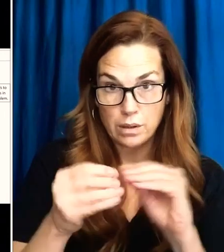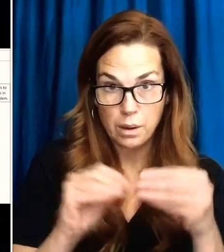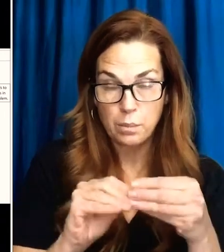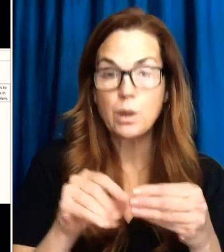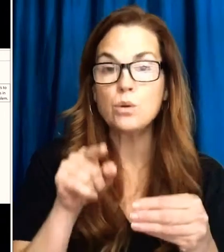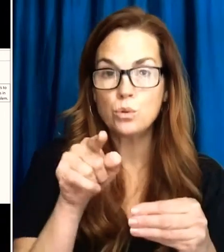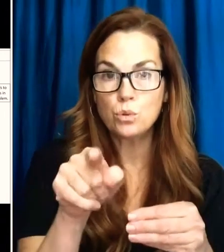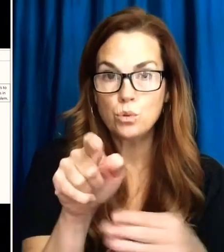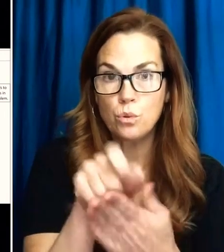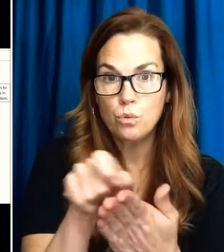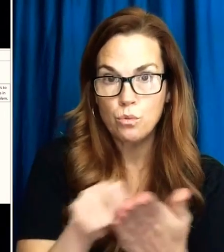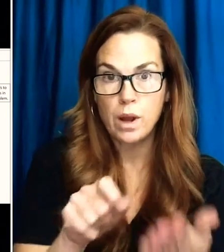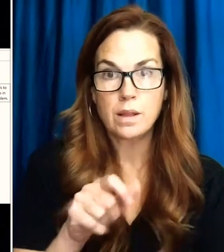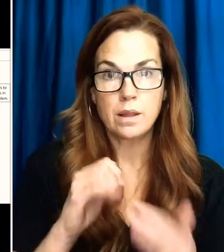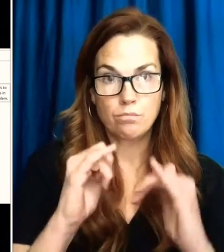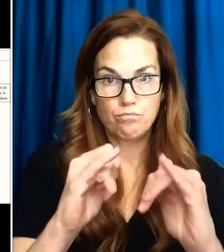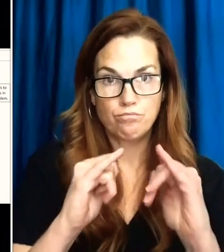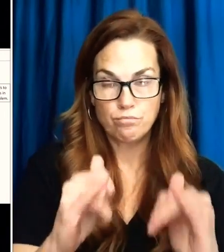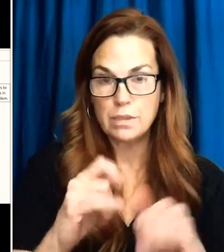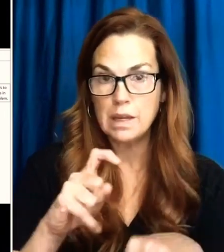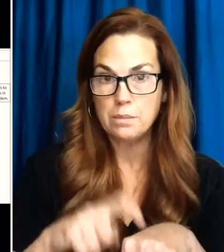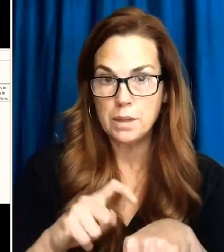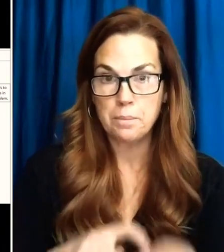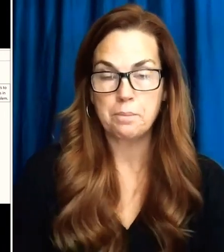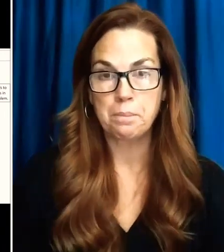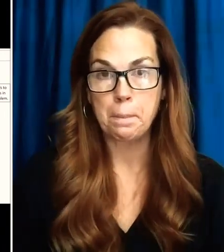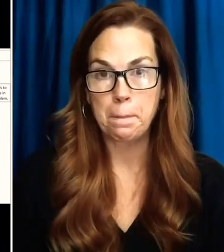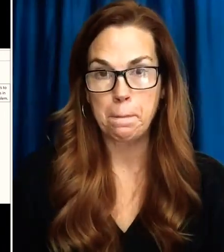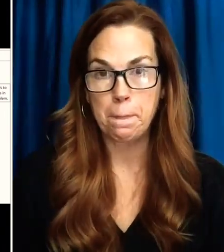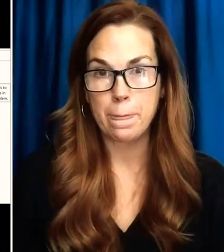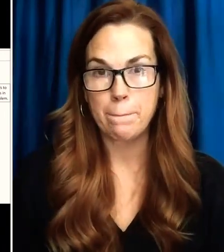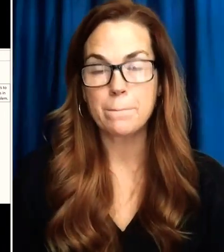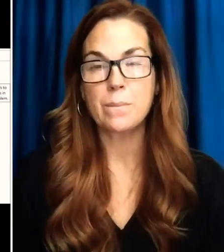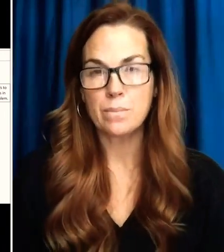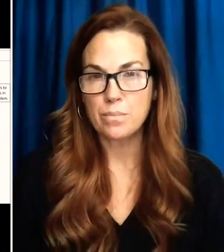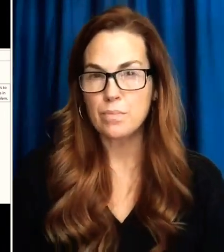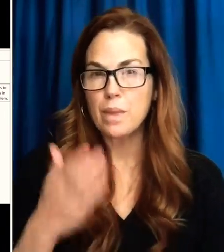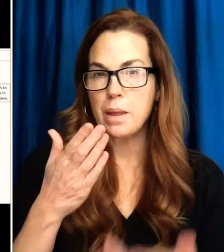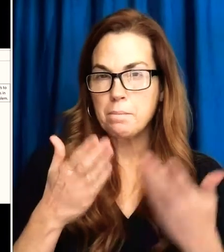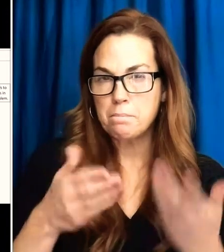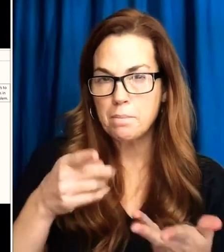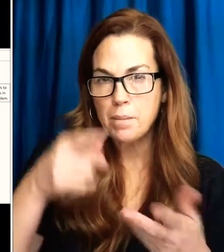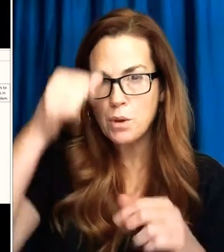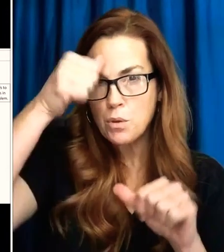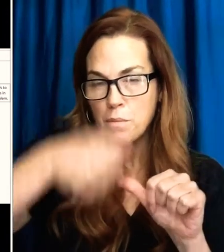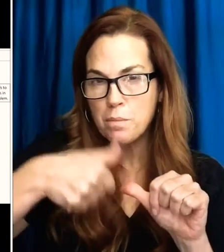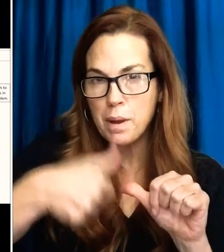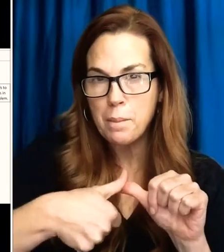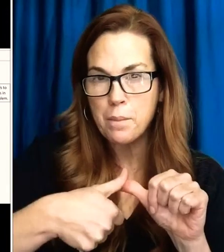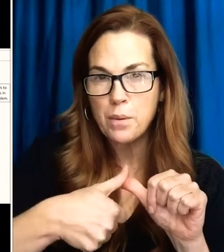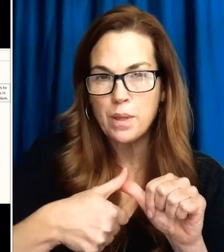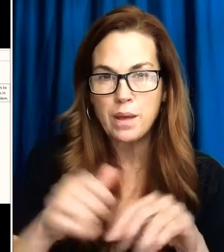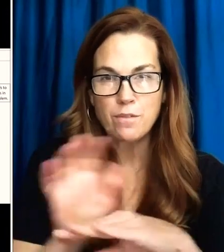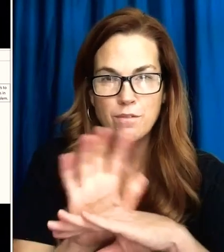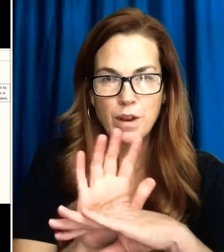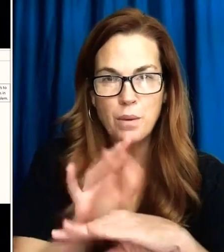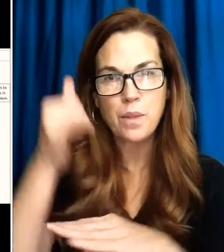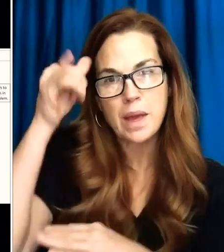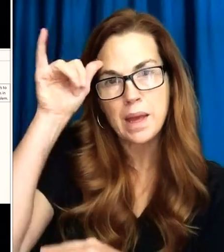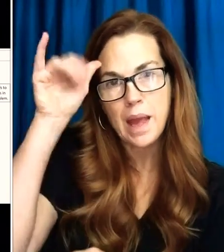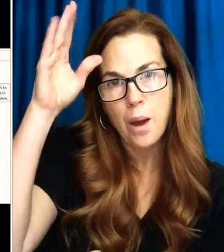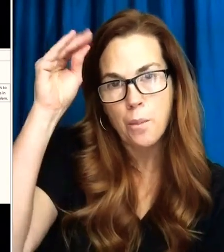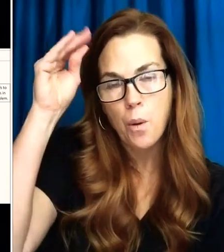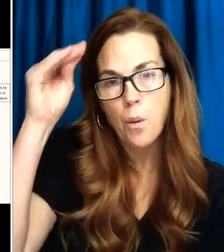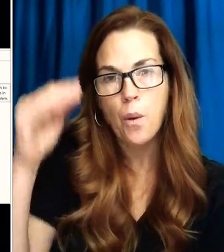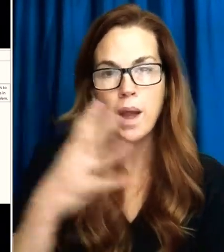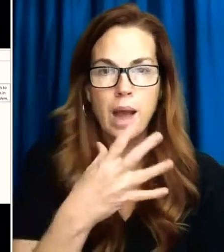So hopefully you remember from the cowboy and horse video, the cowboy is the numerator, the guy that always rides on top, and the horse is the denominator, the guy